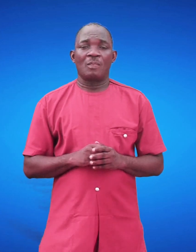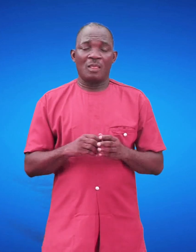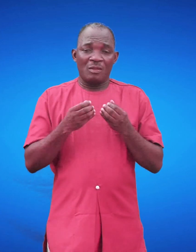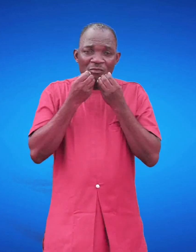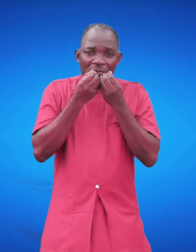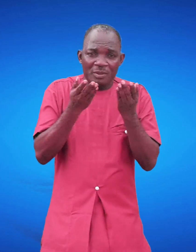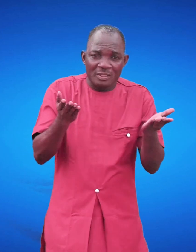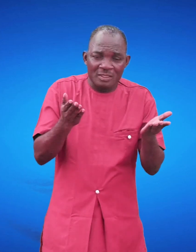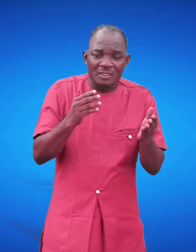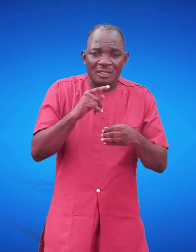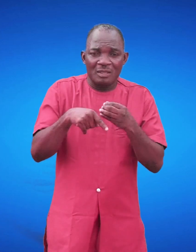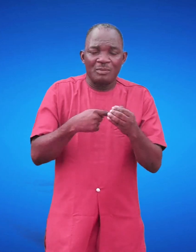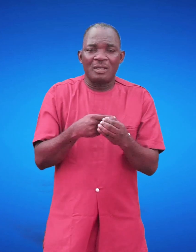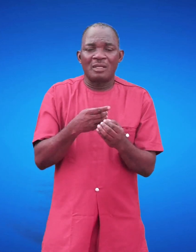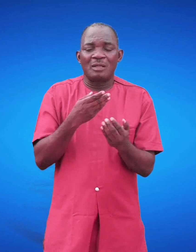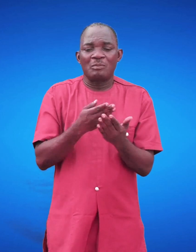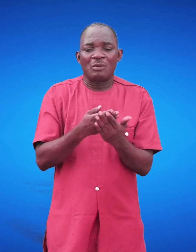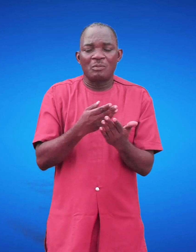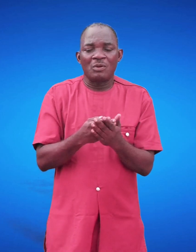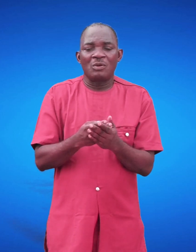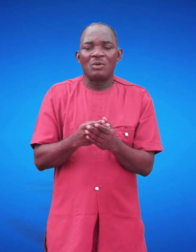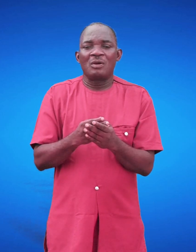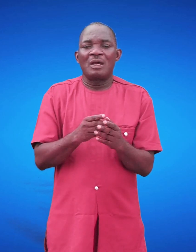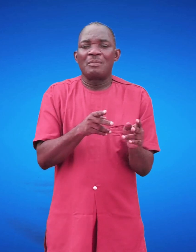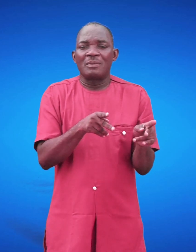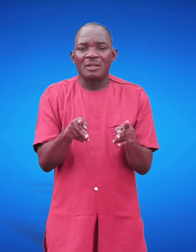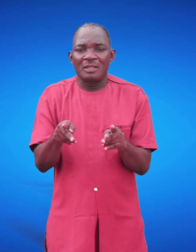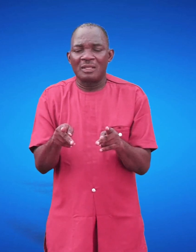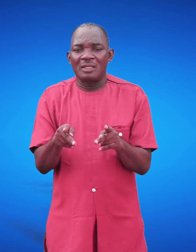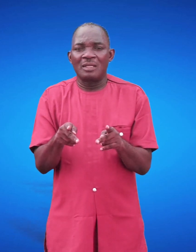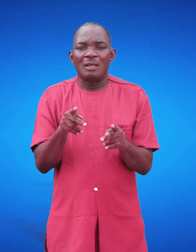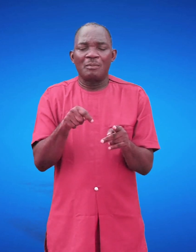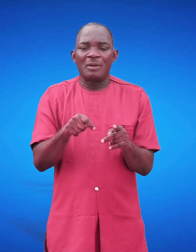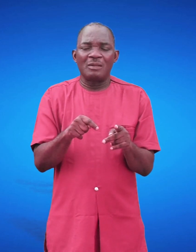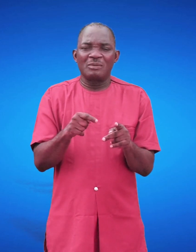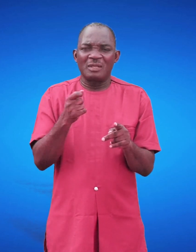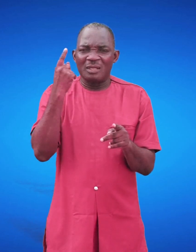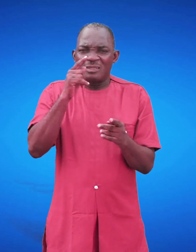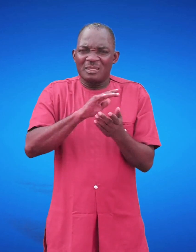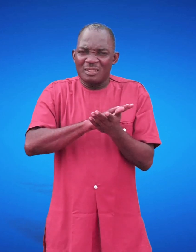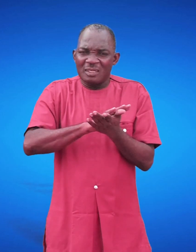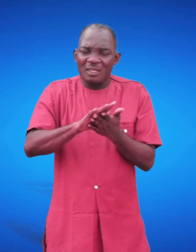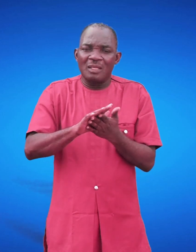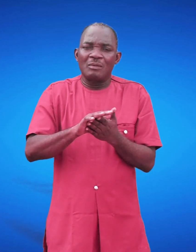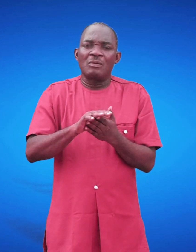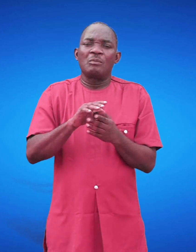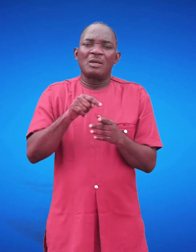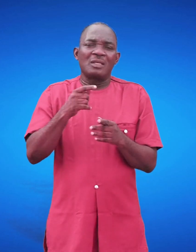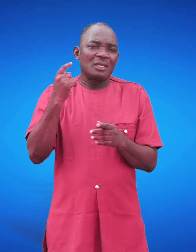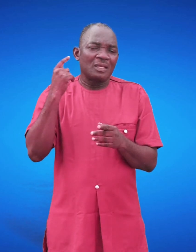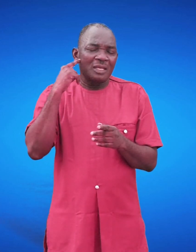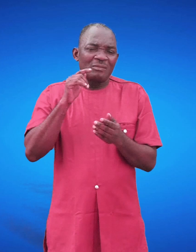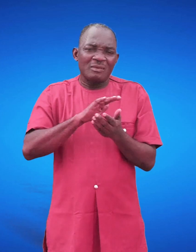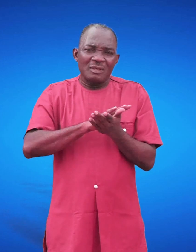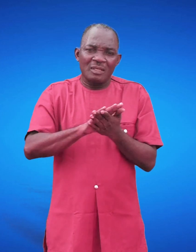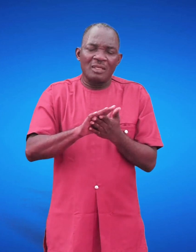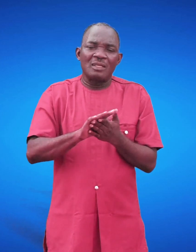information about cash-out schedules should be clearly communicated to you 7